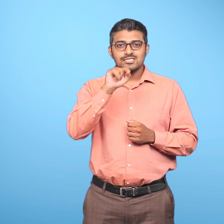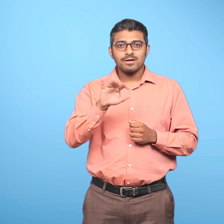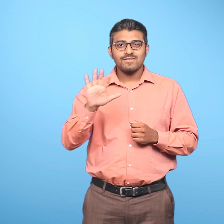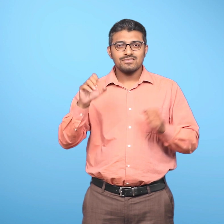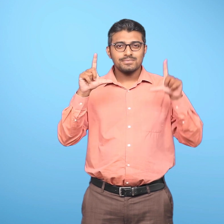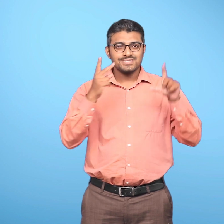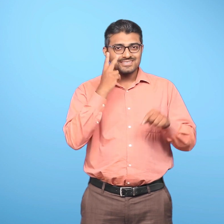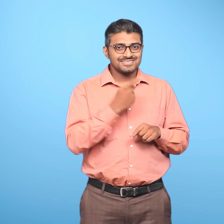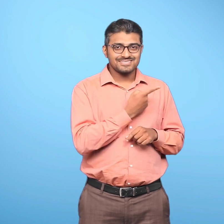Figure 6.5.